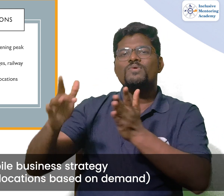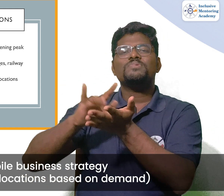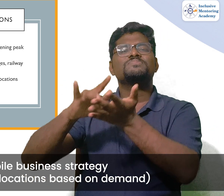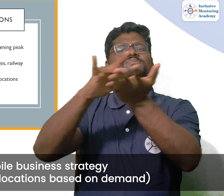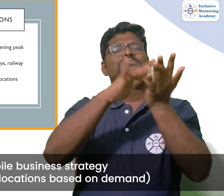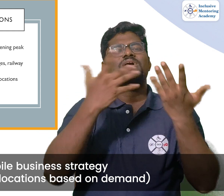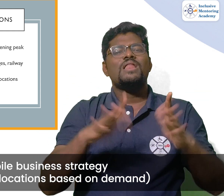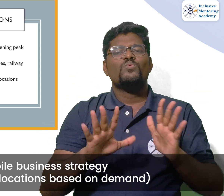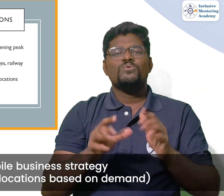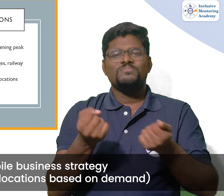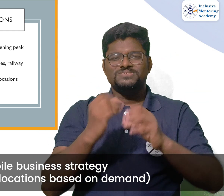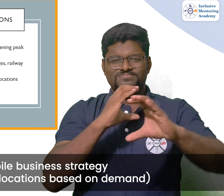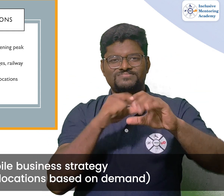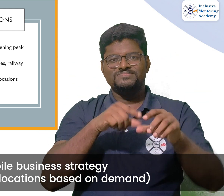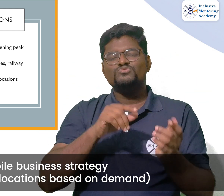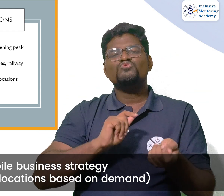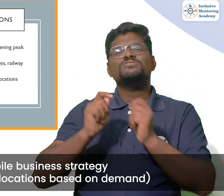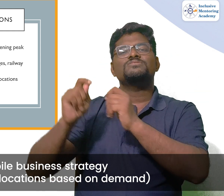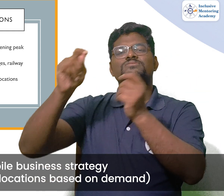Changing locations based on demand.